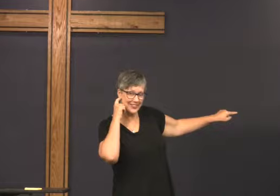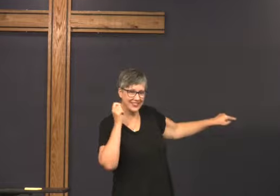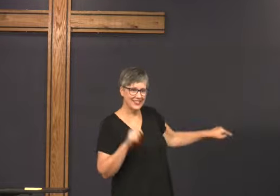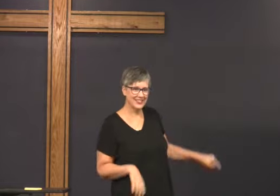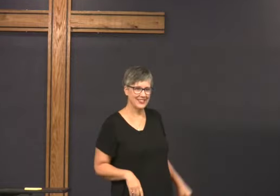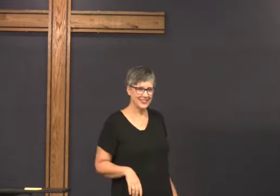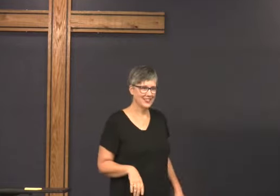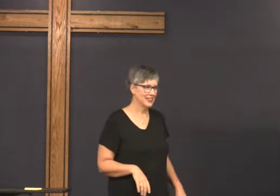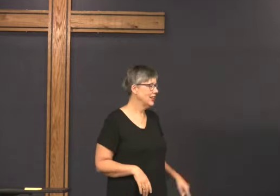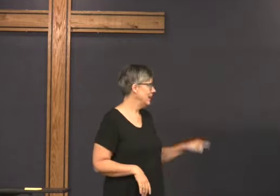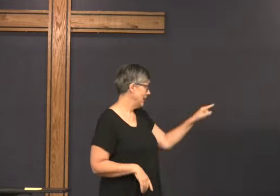my ears.